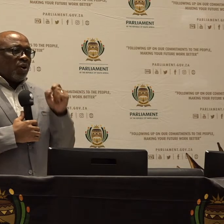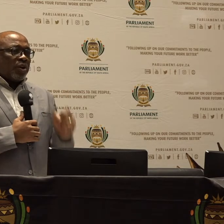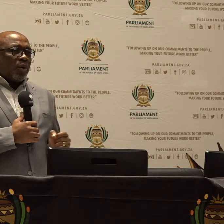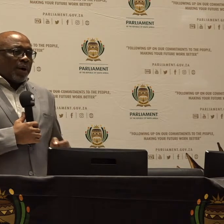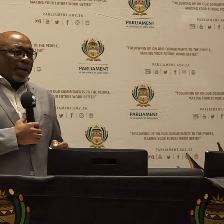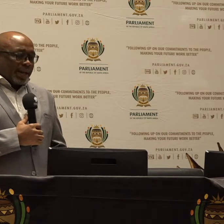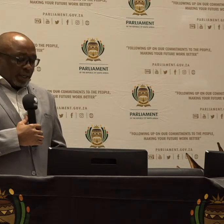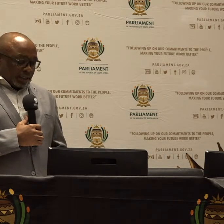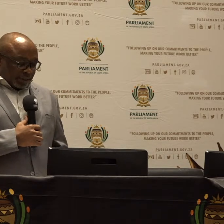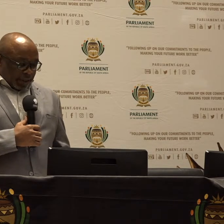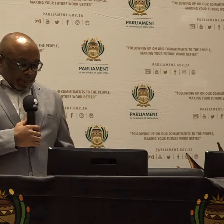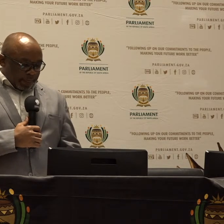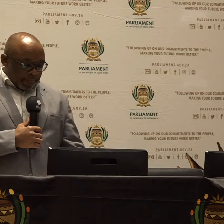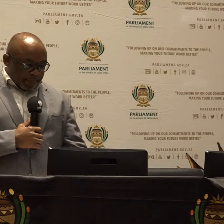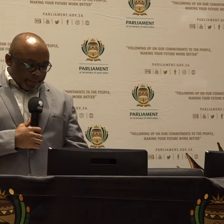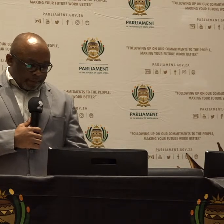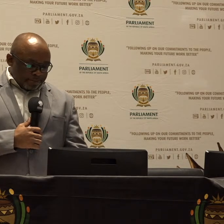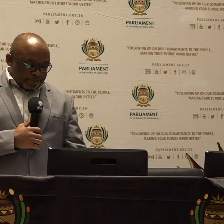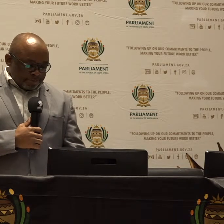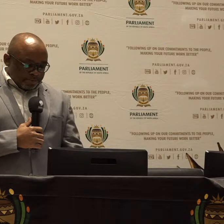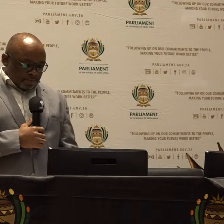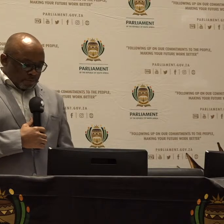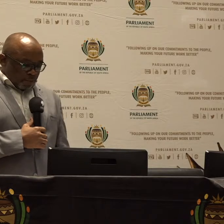safety on our Railroad